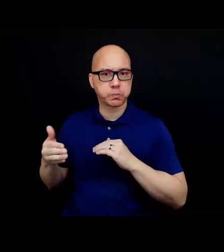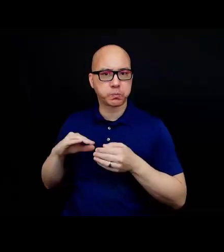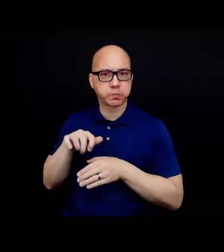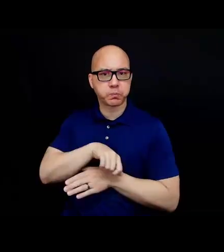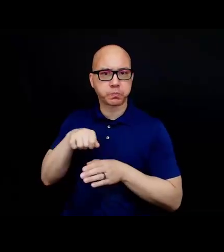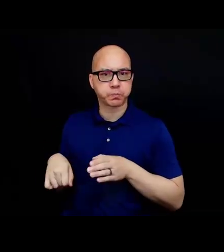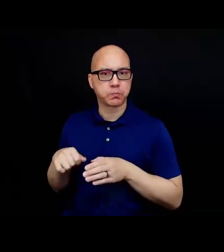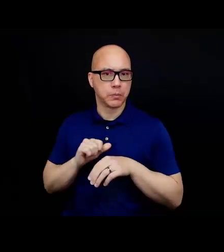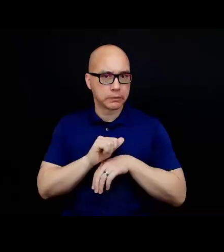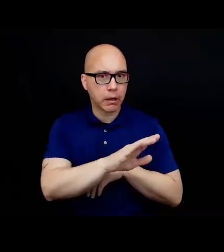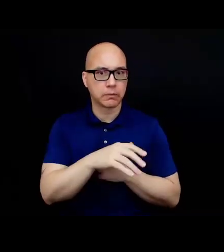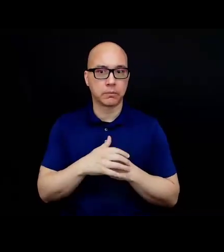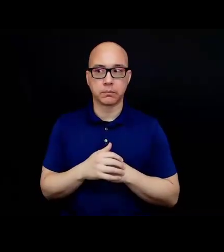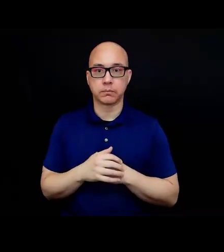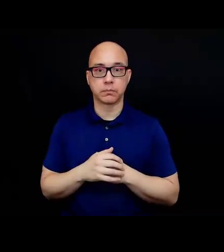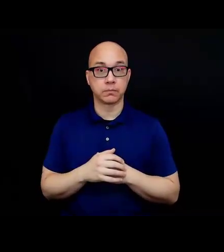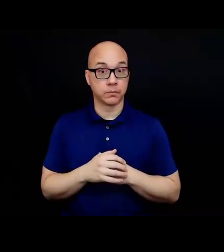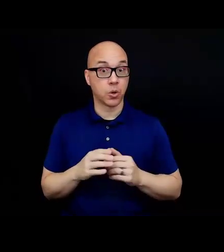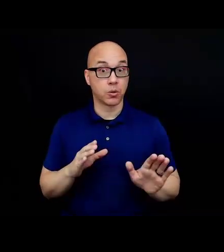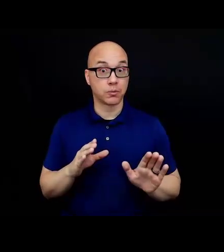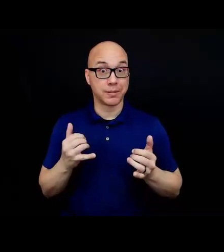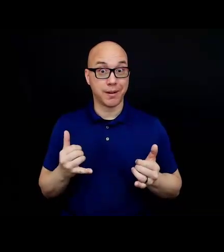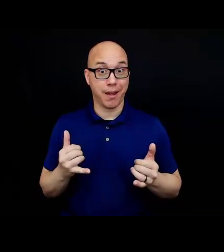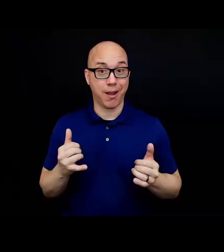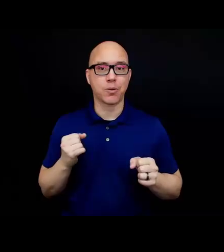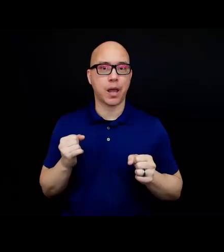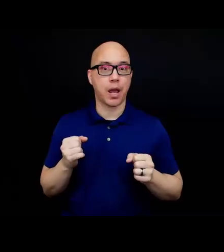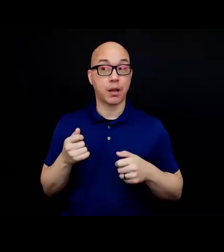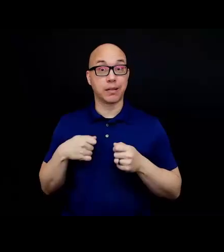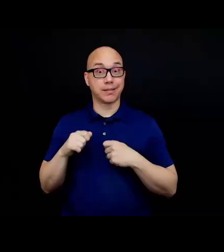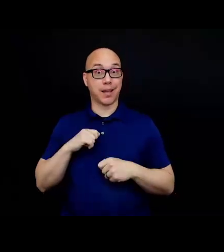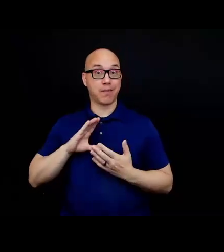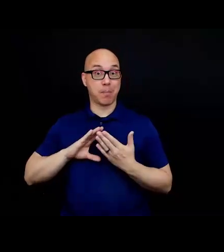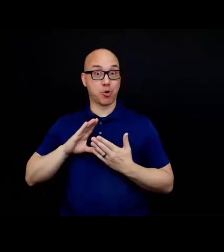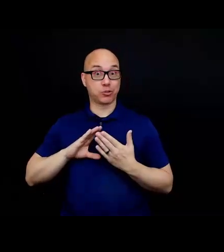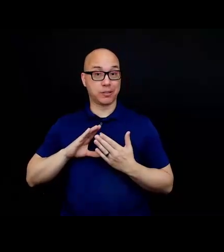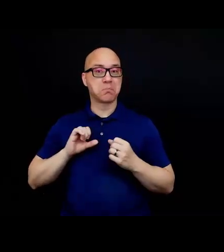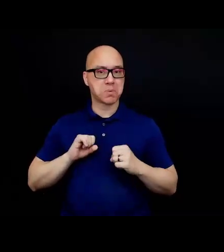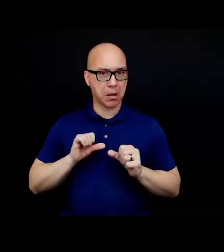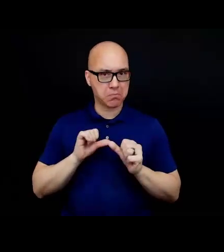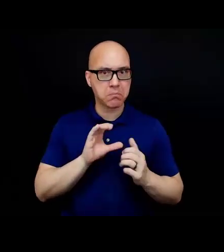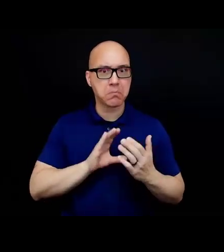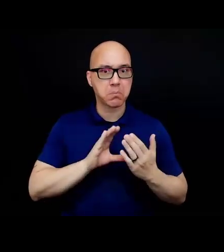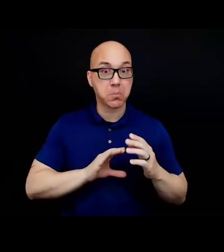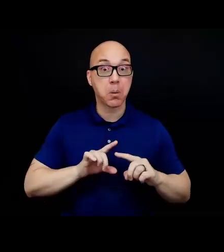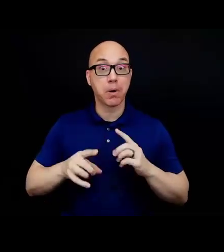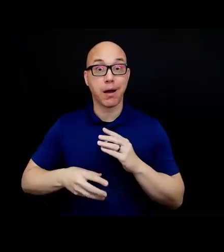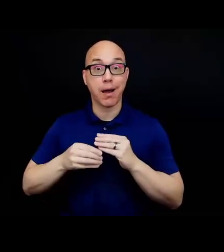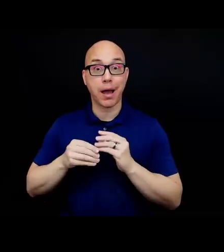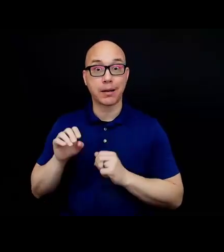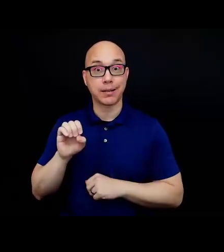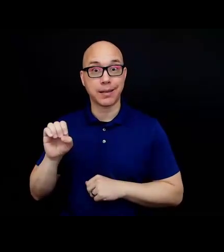only shift from in person, you can start doing e-commerce and you can take advantage of volume purchase